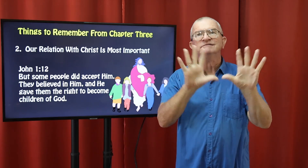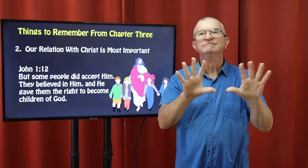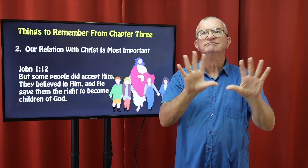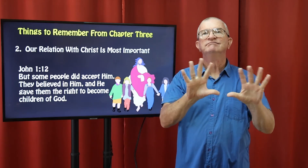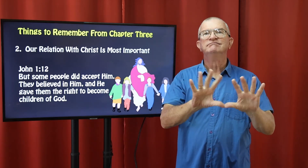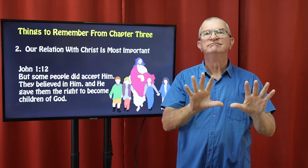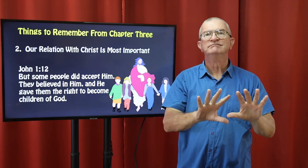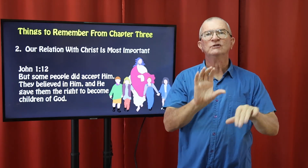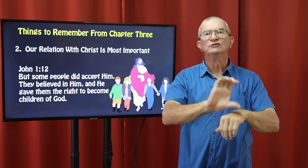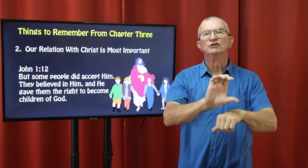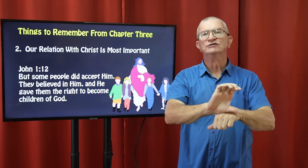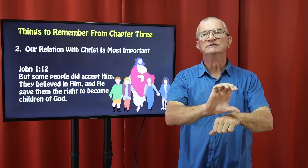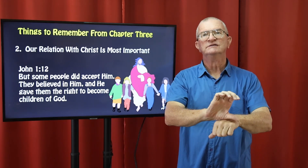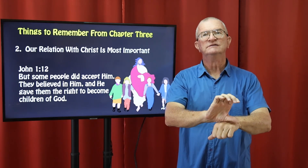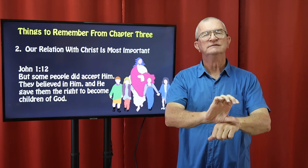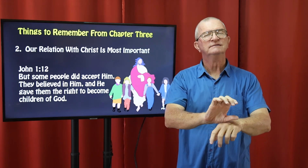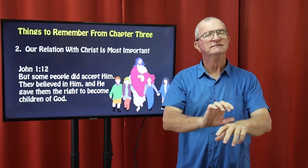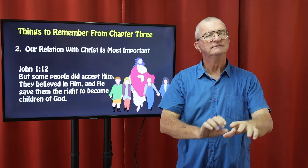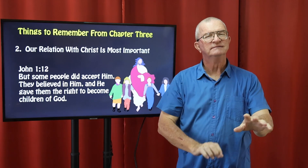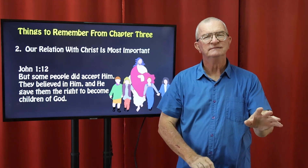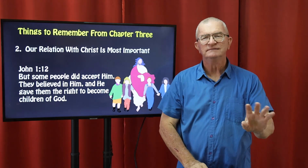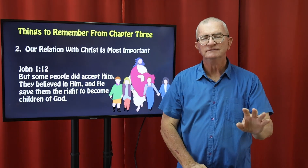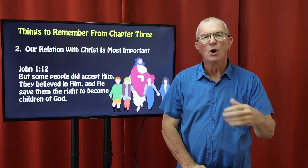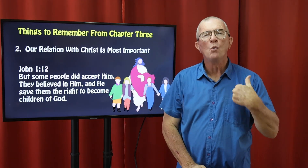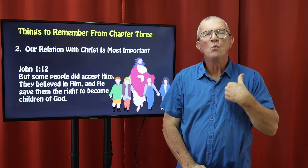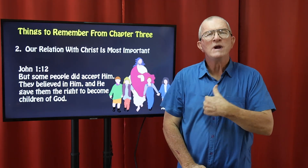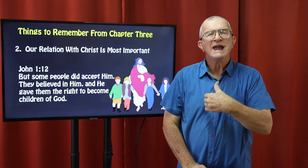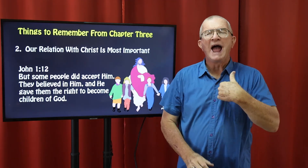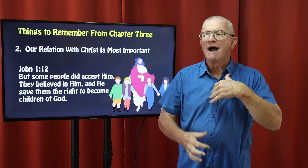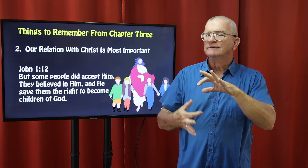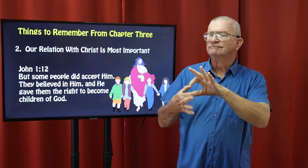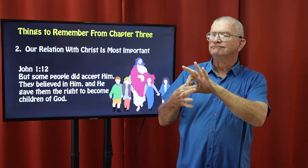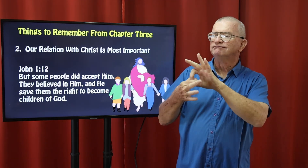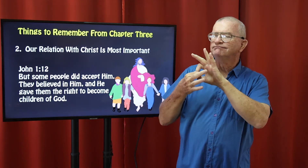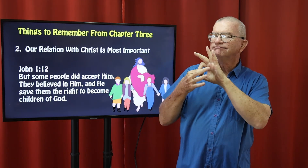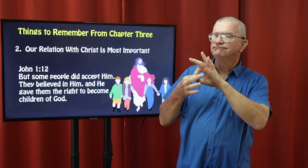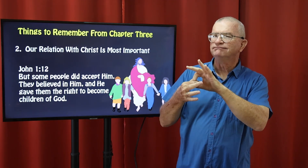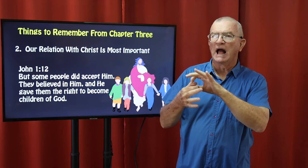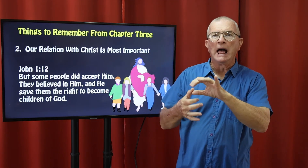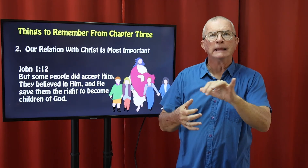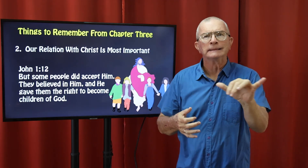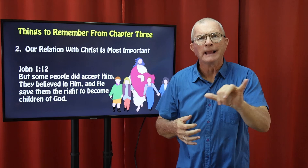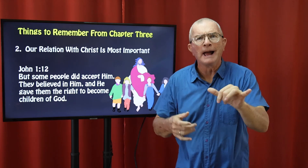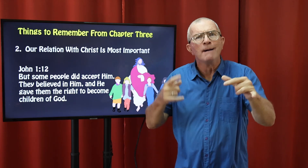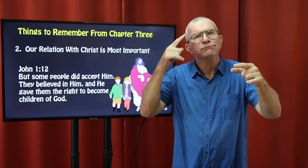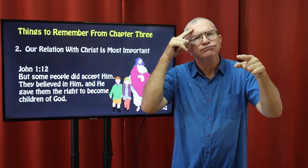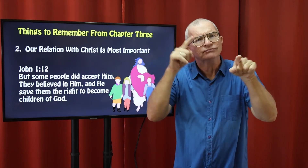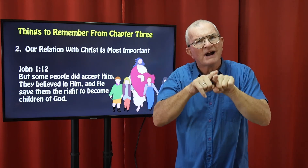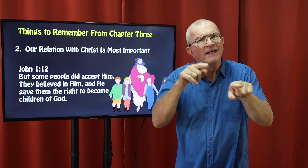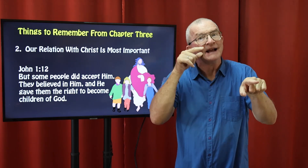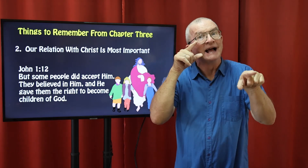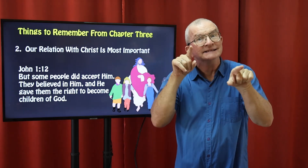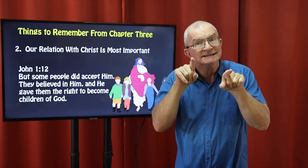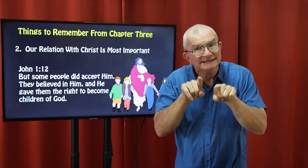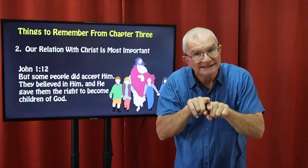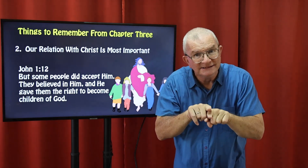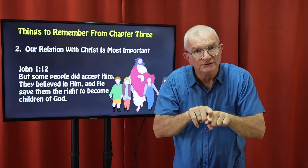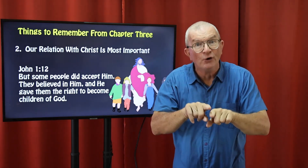that we do every Sunday in church. It's a relationship, like brothers and sisters,